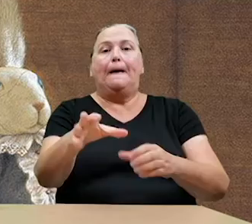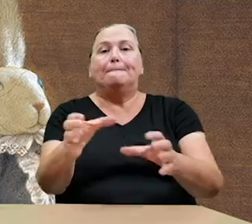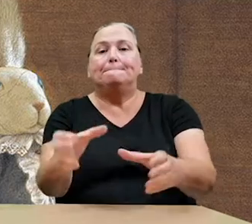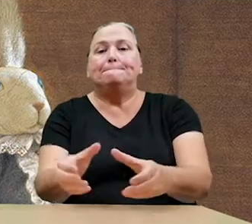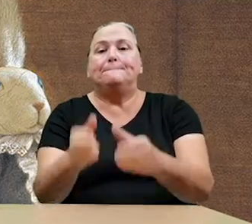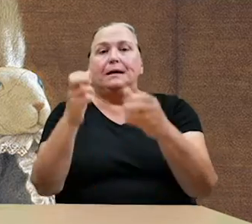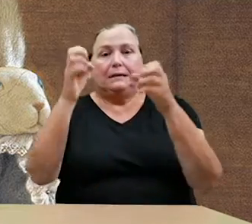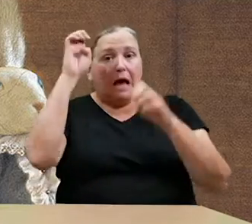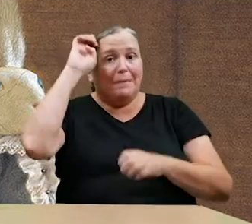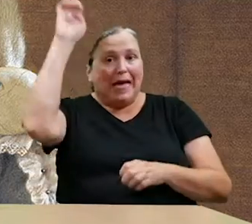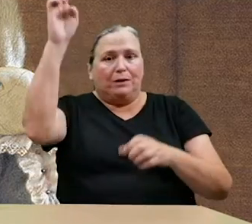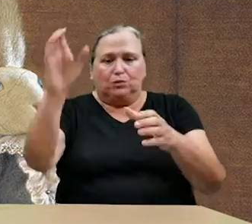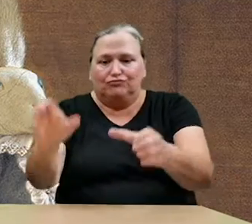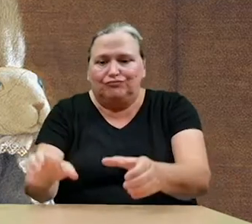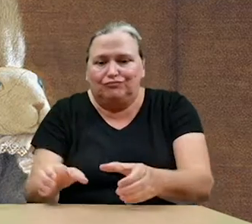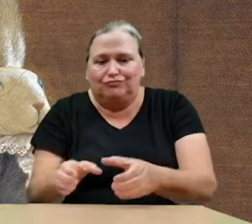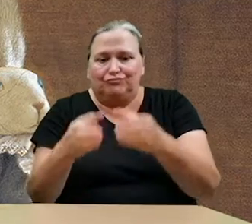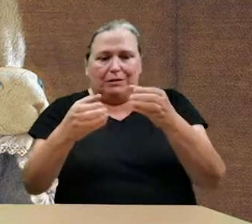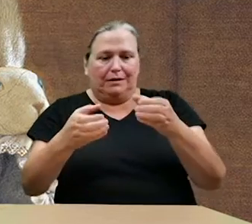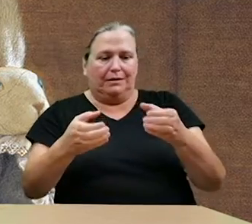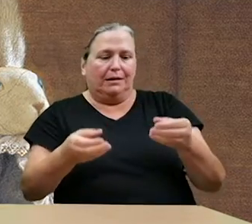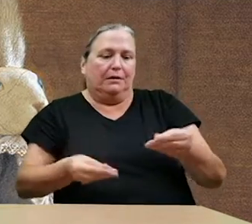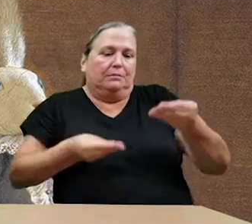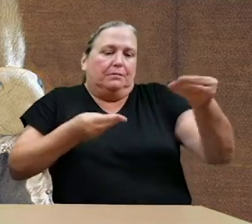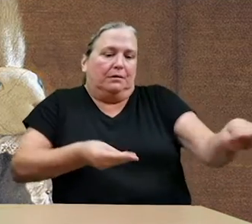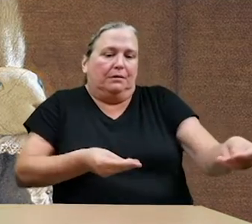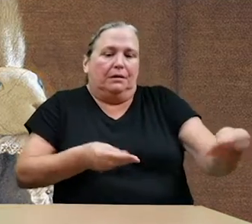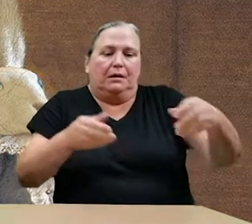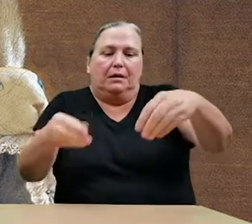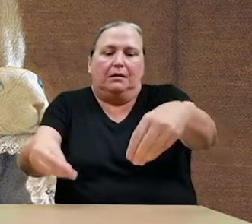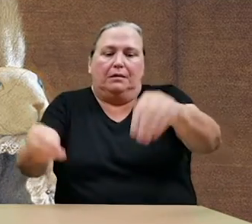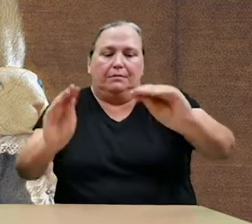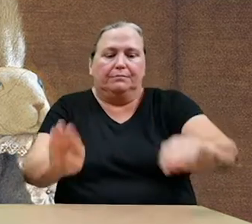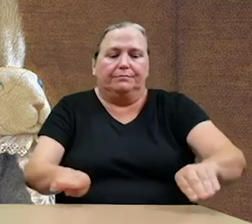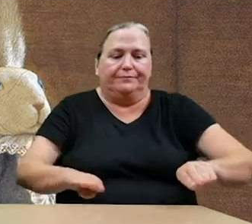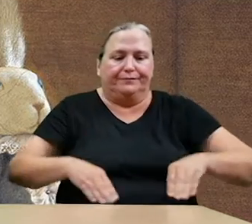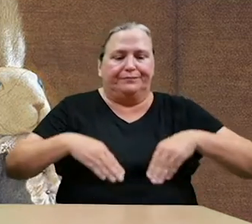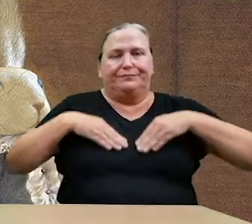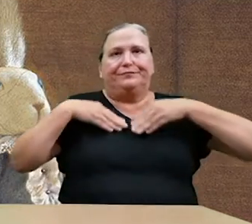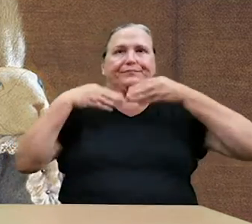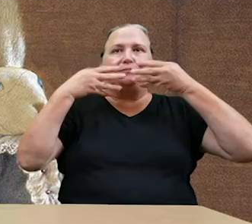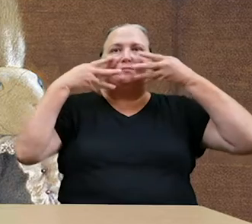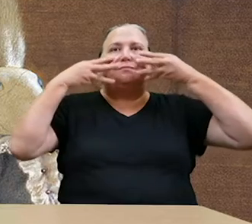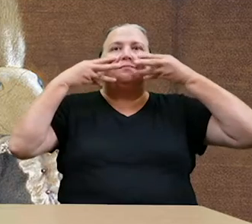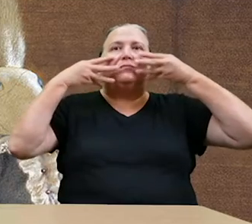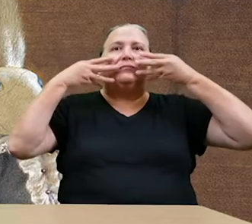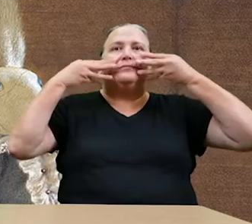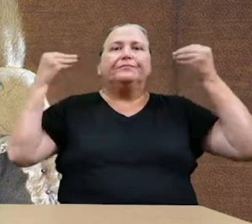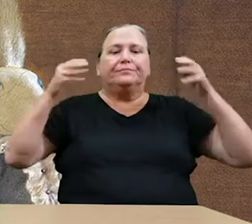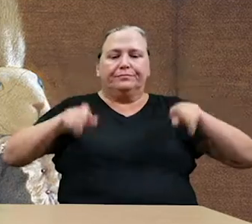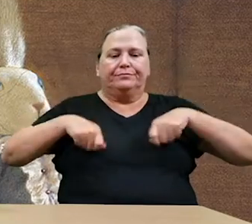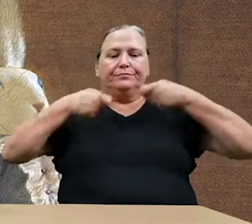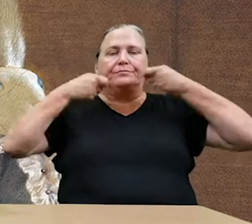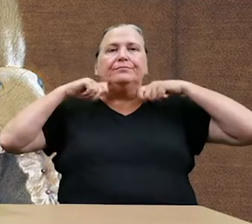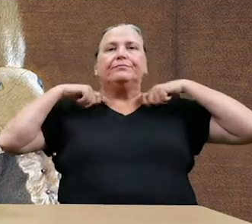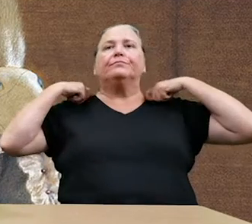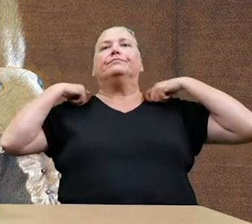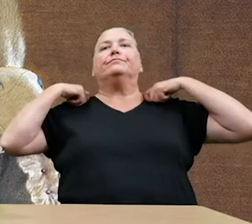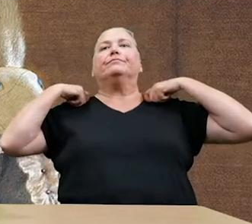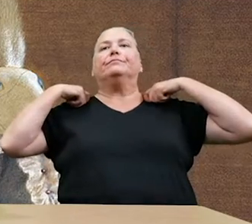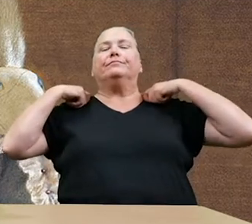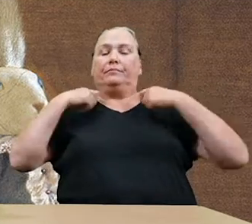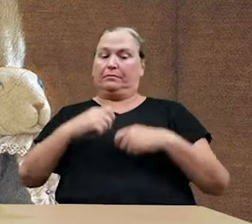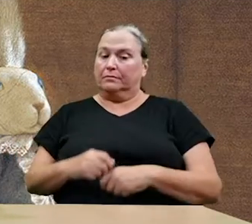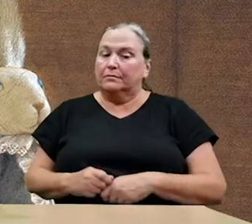She put him in his bed and pulled the sheet up to his whiskers. She leaned close to